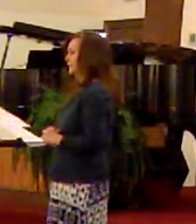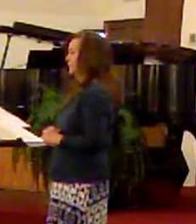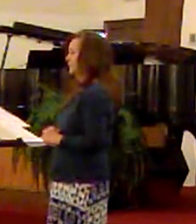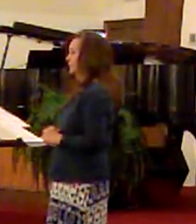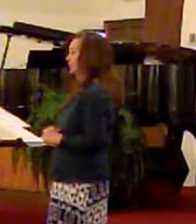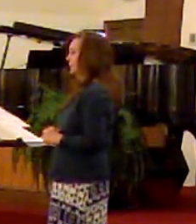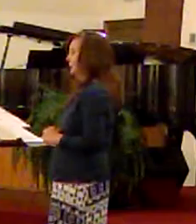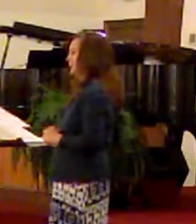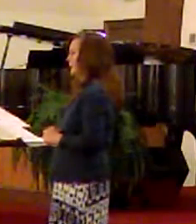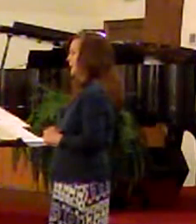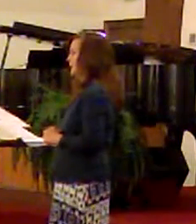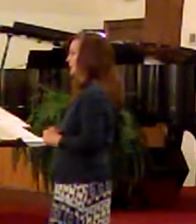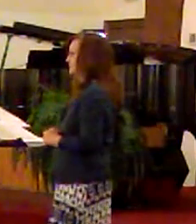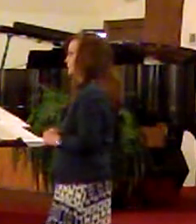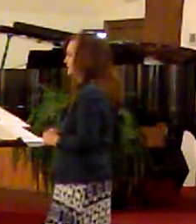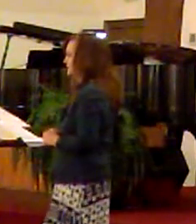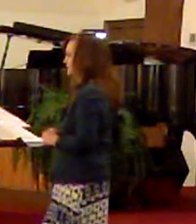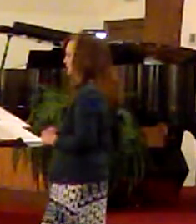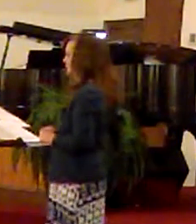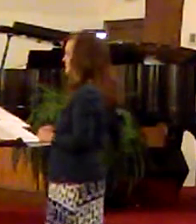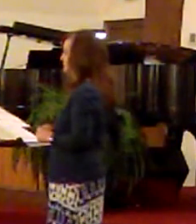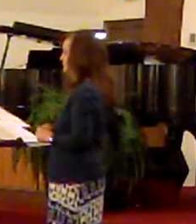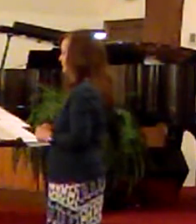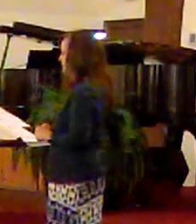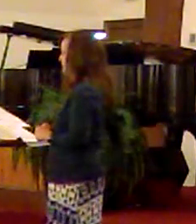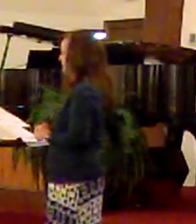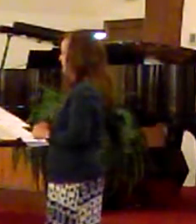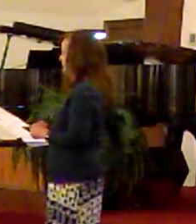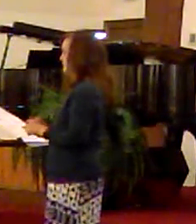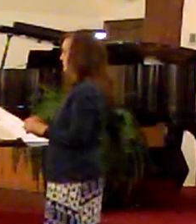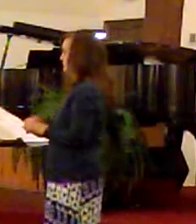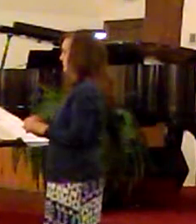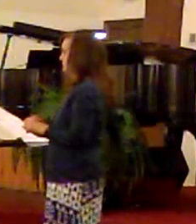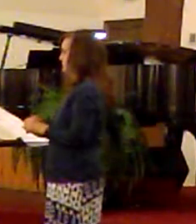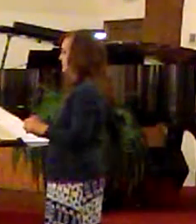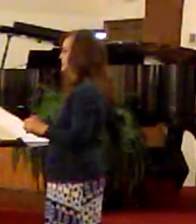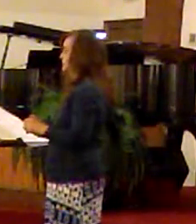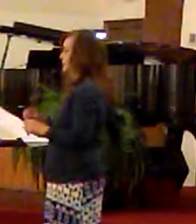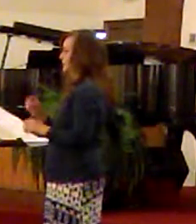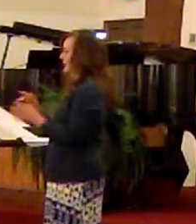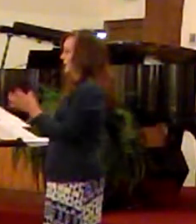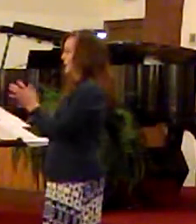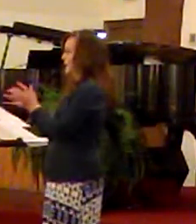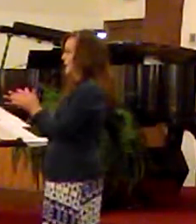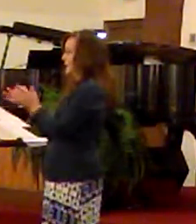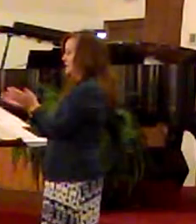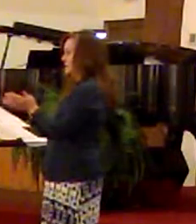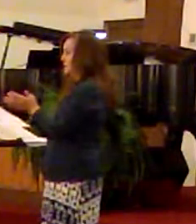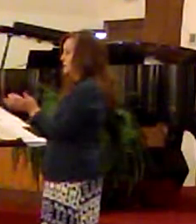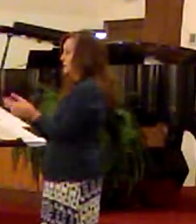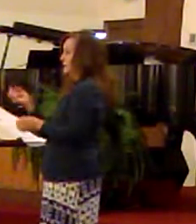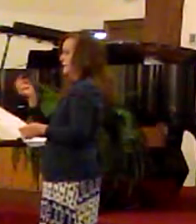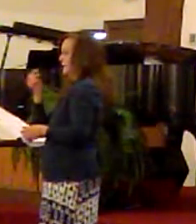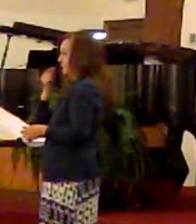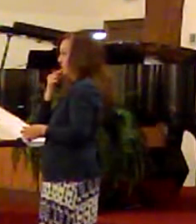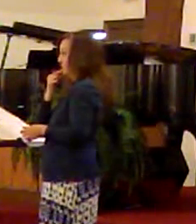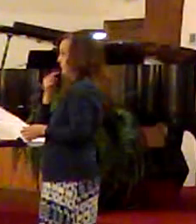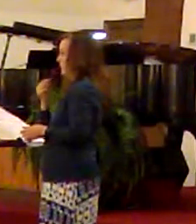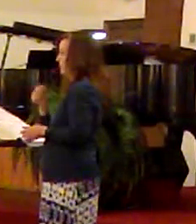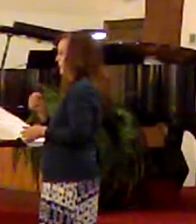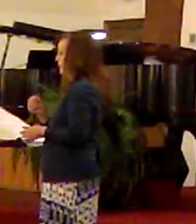That's why we say precept upon precept, line upon line. Here a little, there a little.